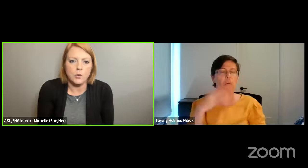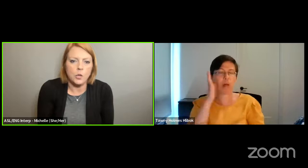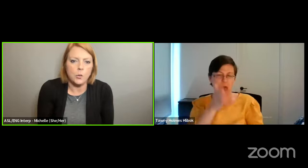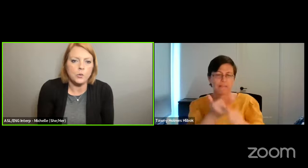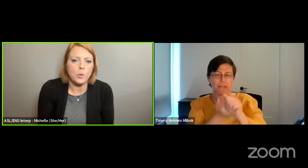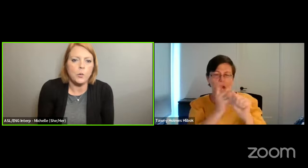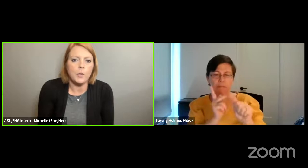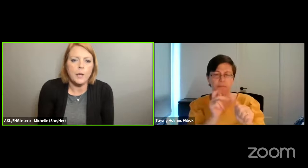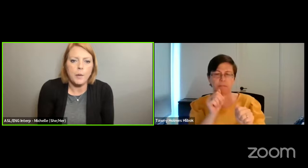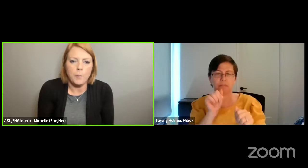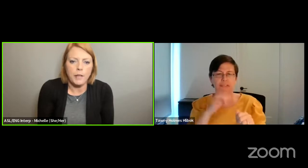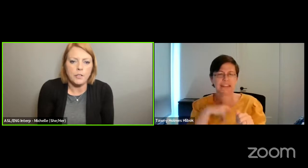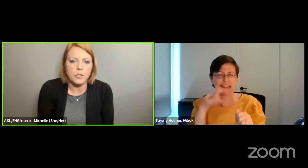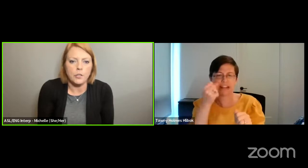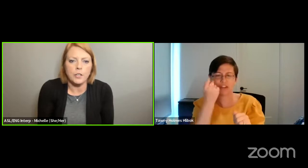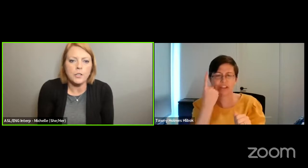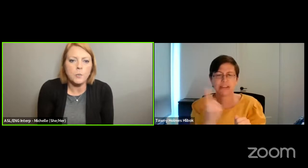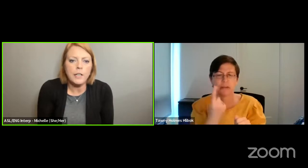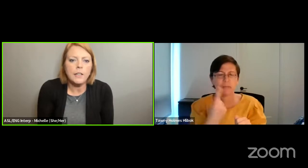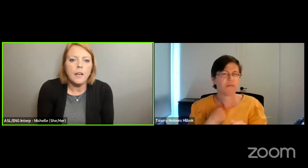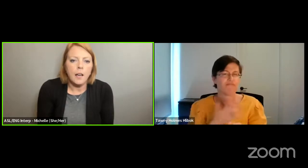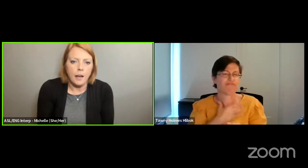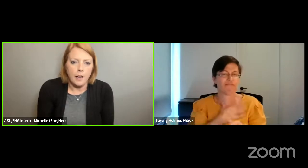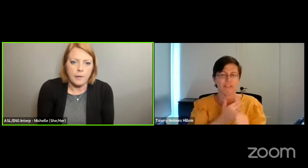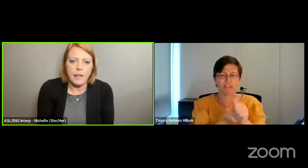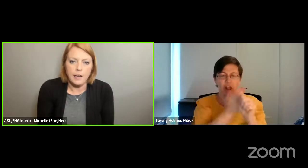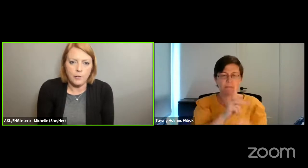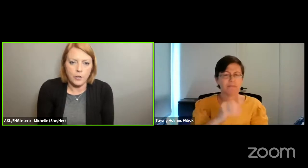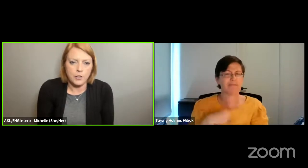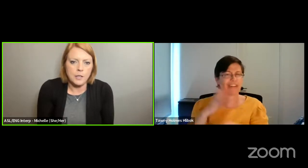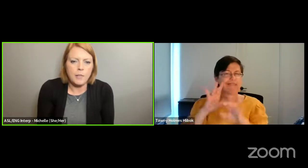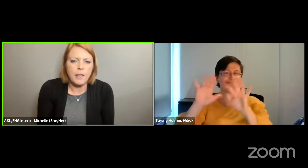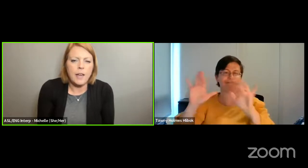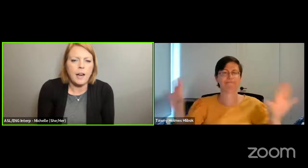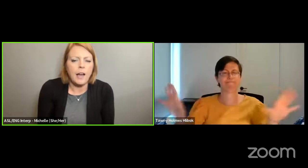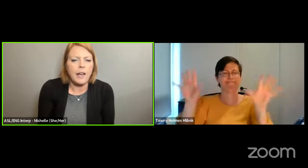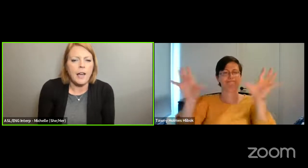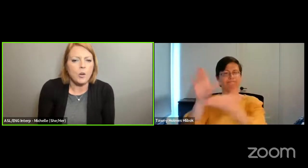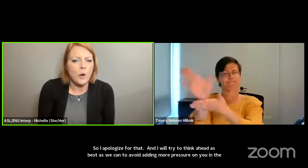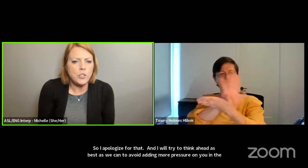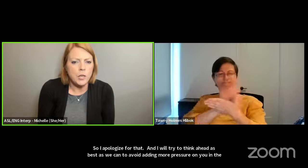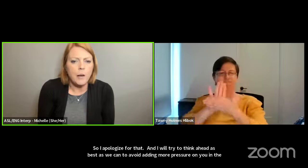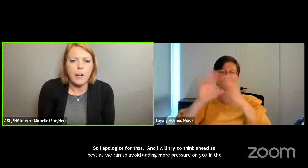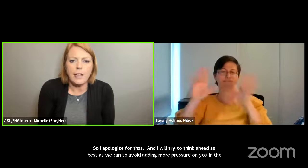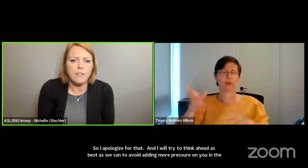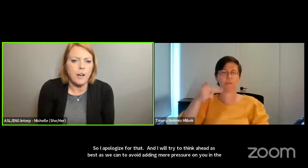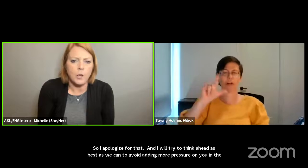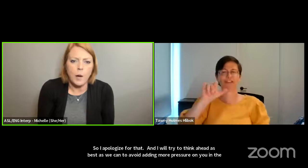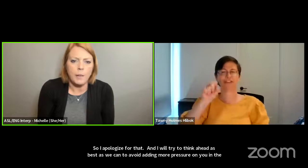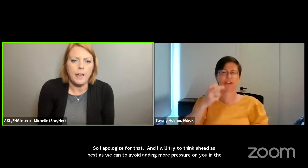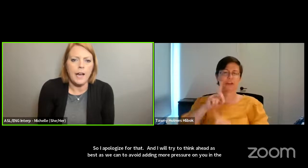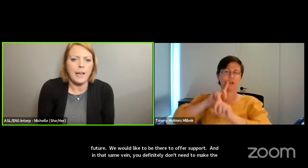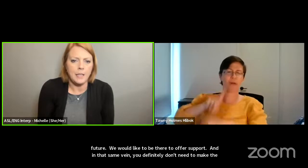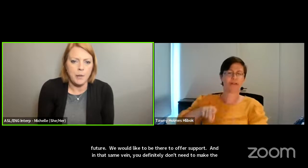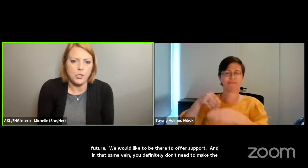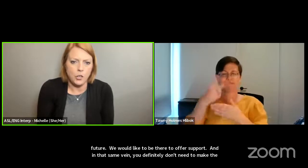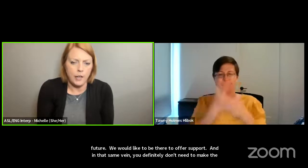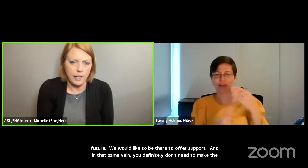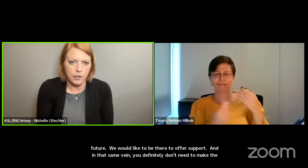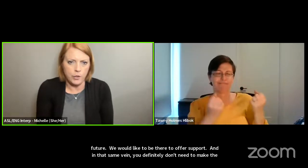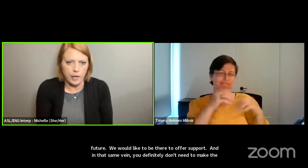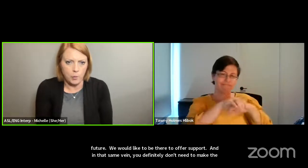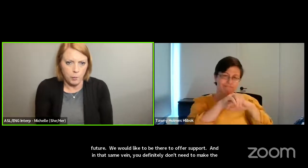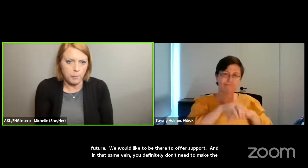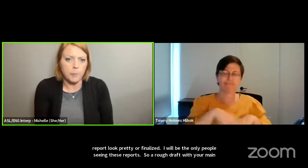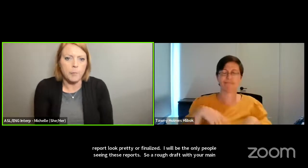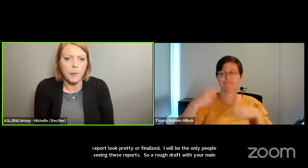And then, so don't worry about making sure it looks pretty. And if there's something that I have a question about, I can follow up and I can make sure